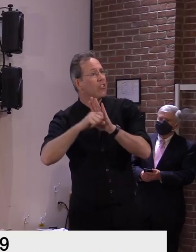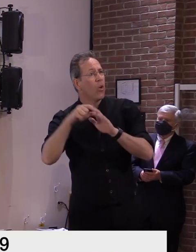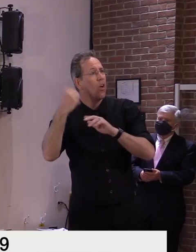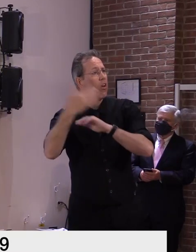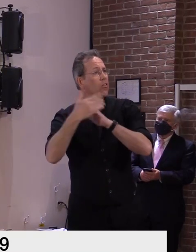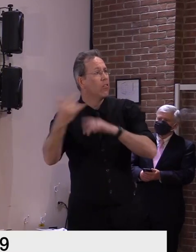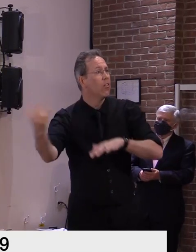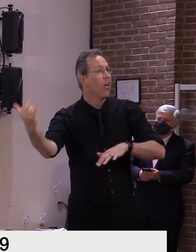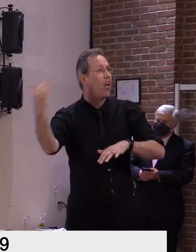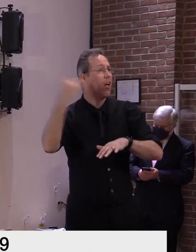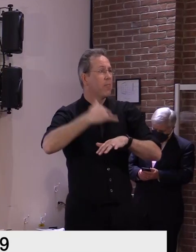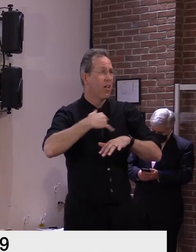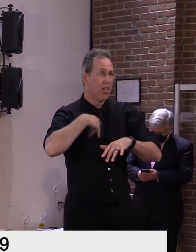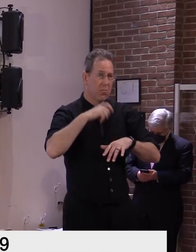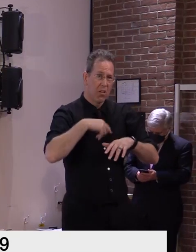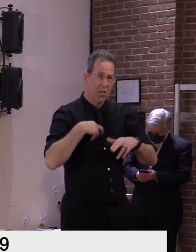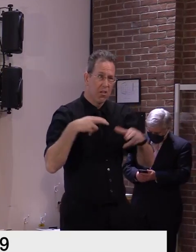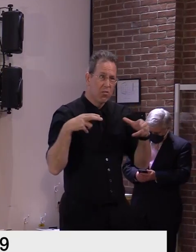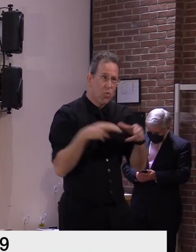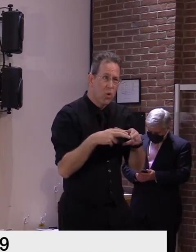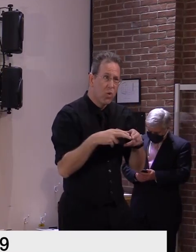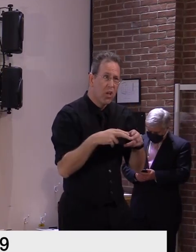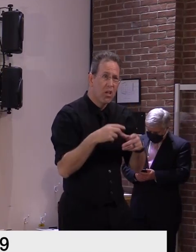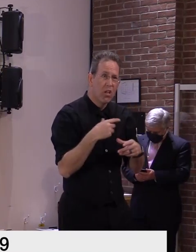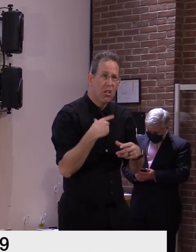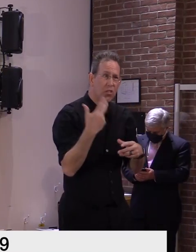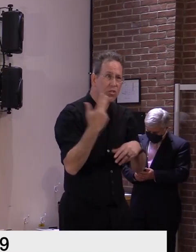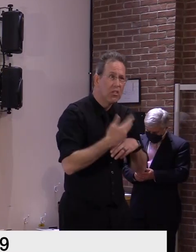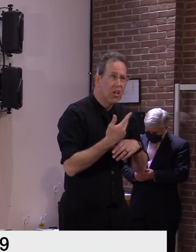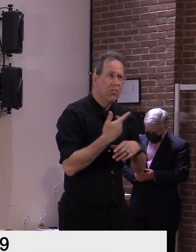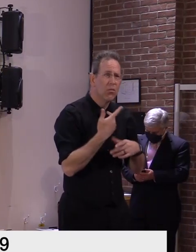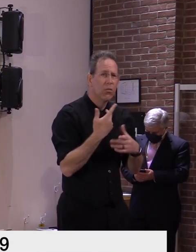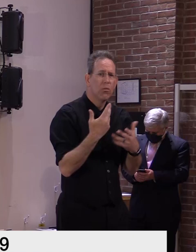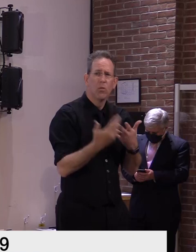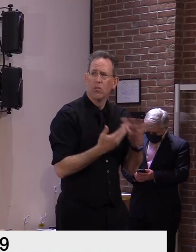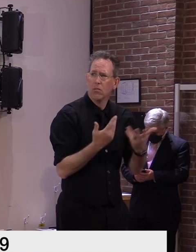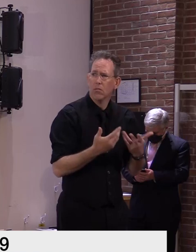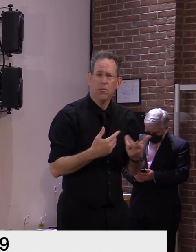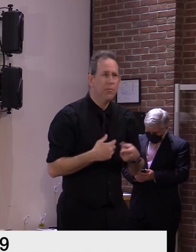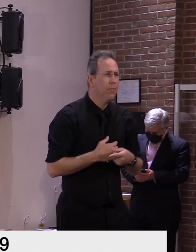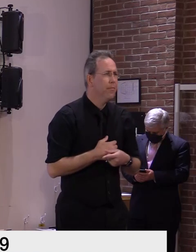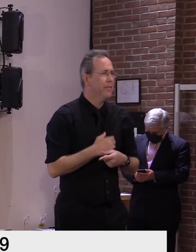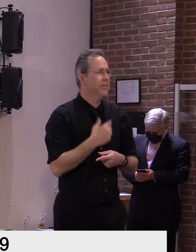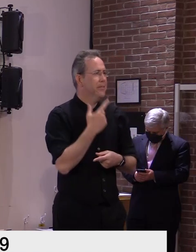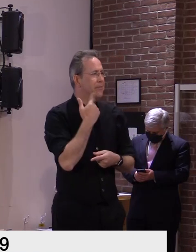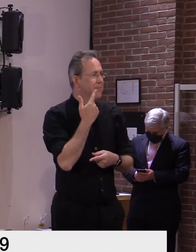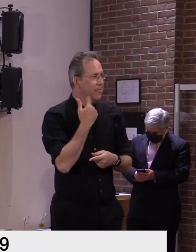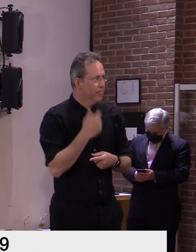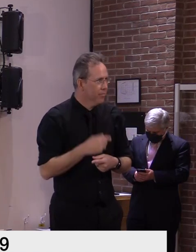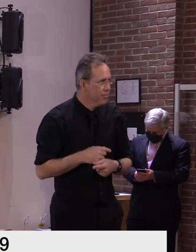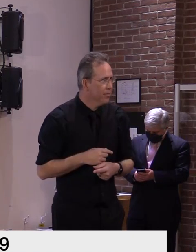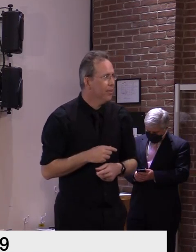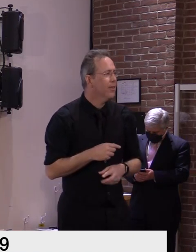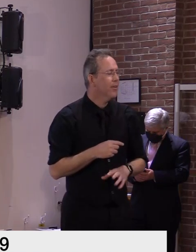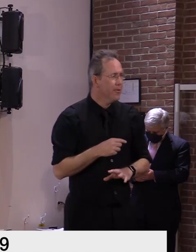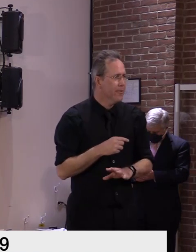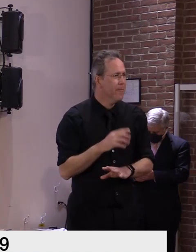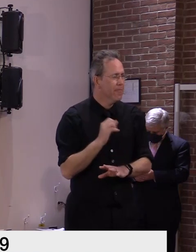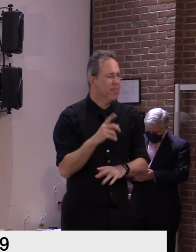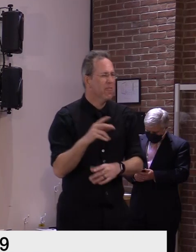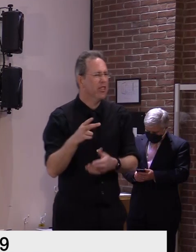Yeah. Go ahead, Secretary Curley. I think the answer is you do not have to. I can confirm that travel by